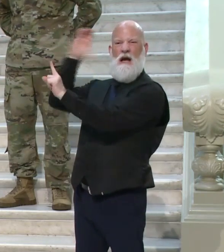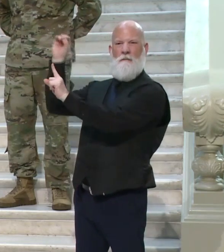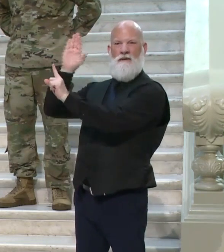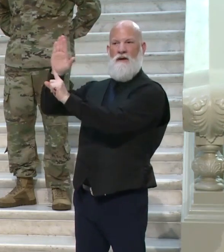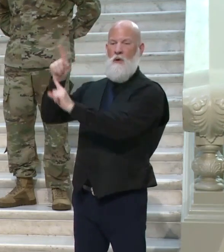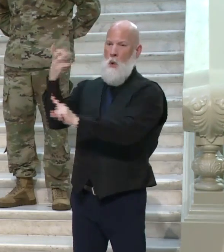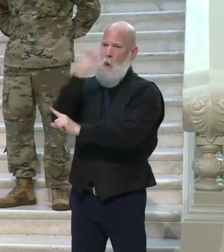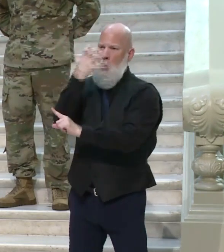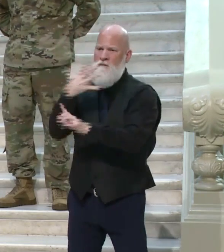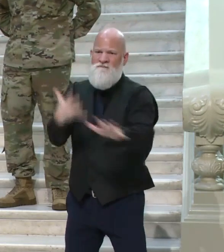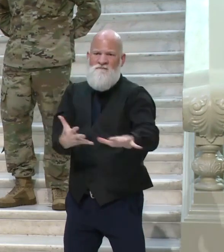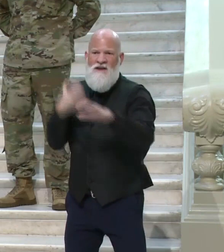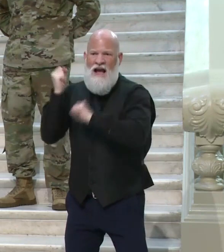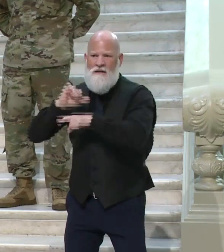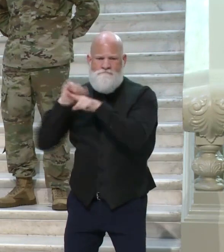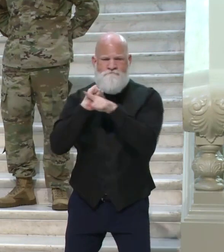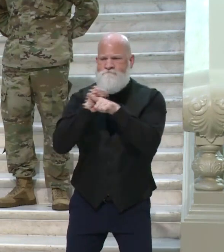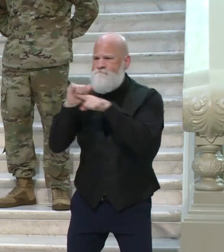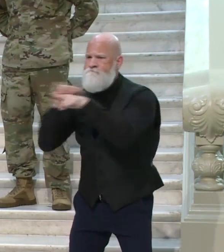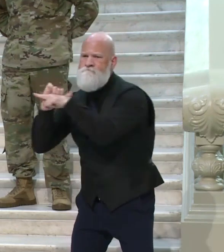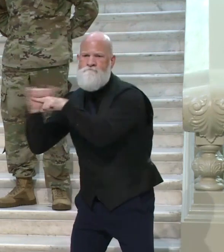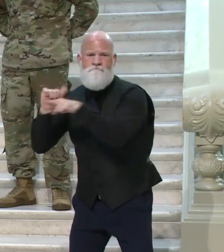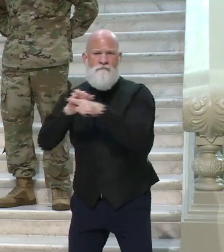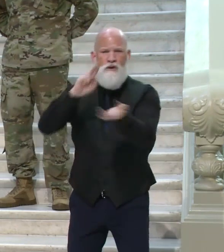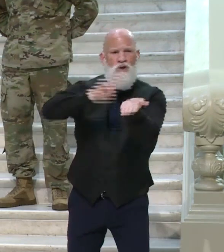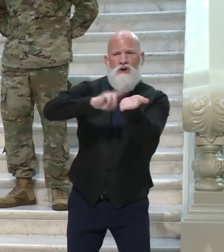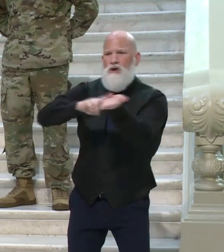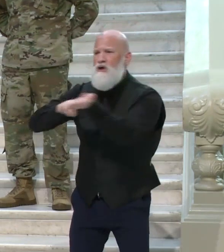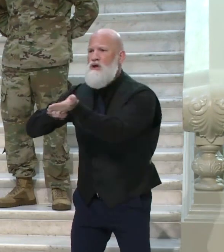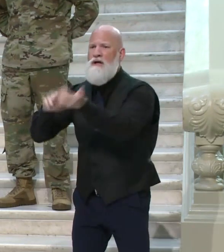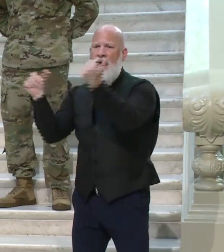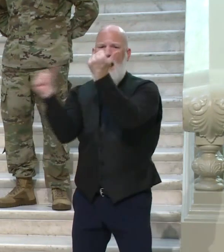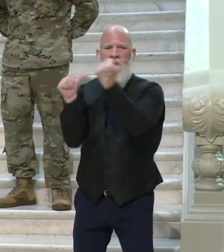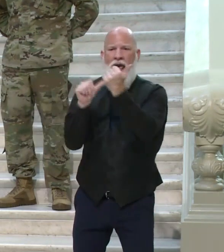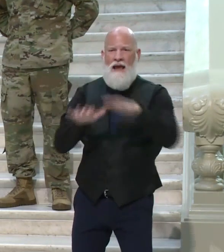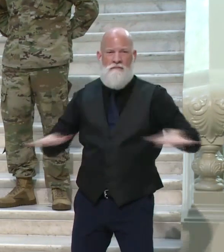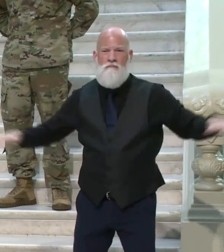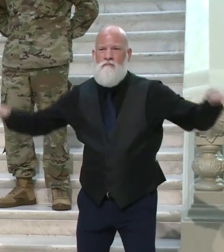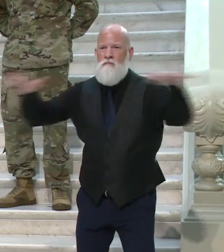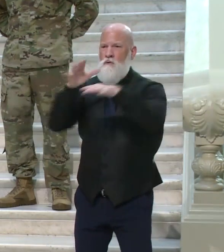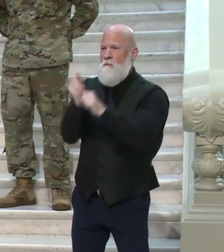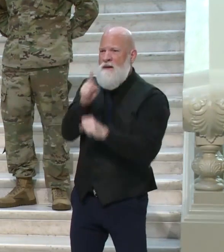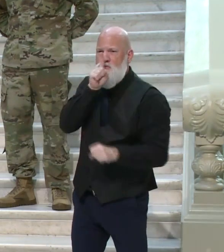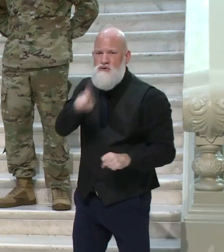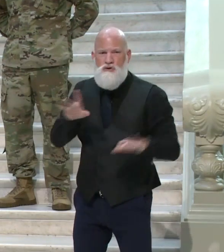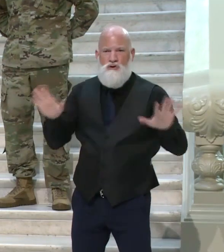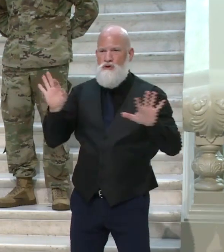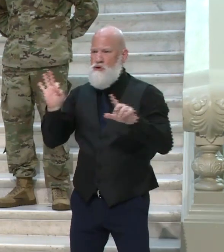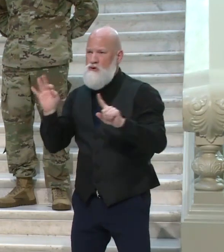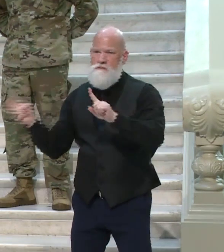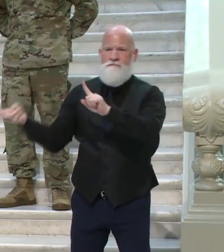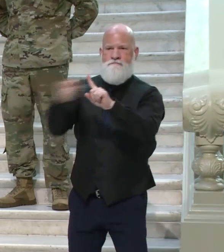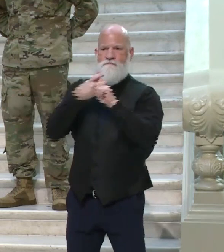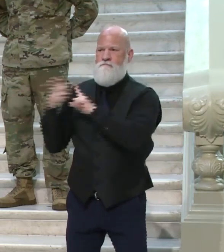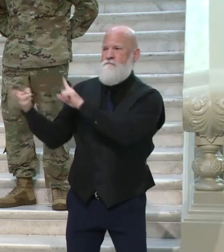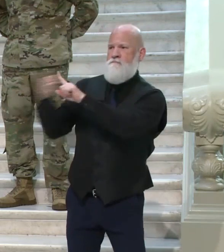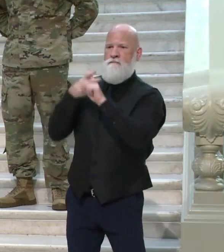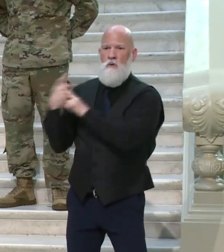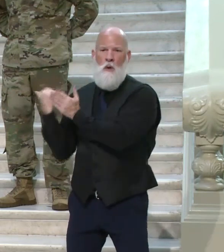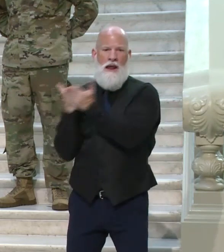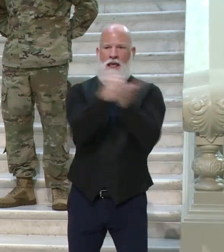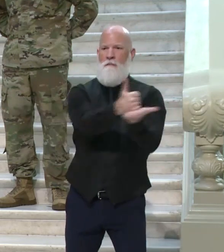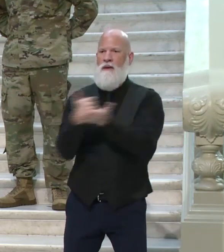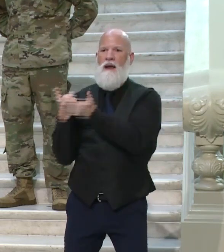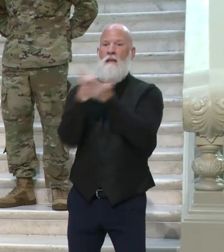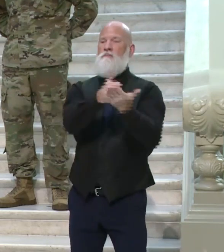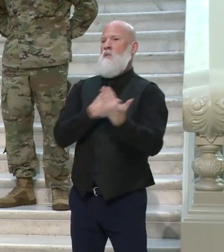aides needed to care for residents during this emergency period. I commend Commissioner Frank Berry and his team